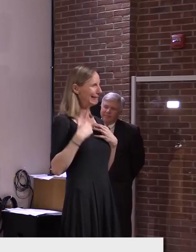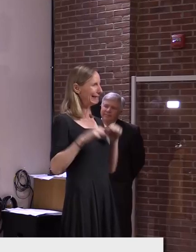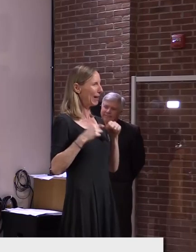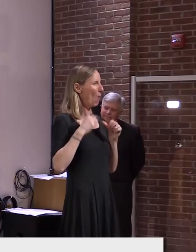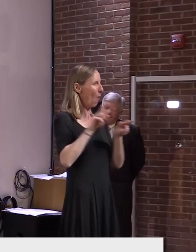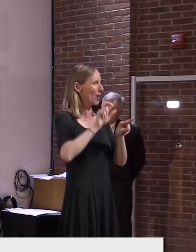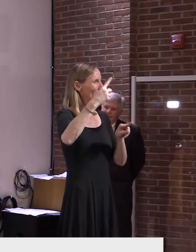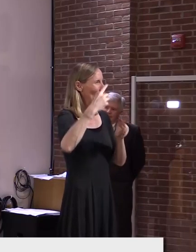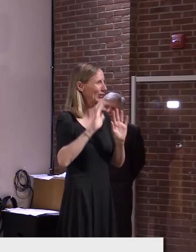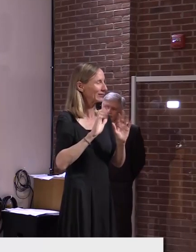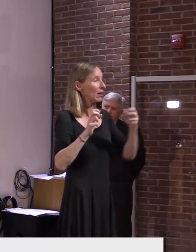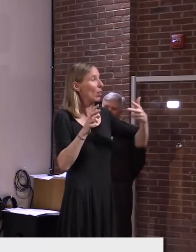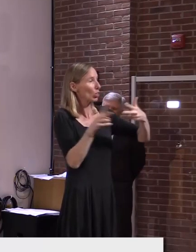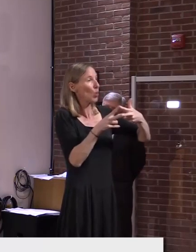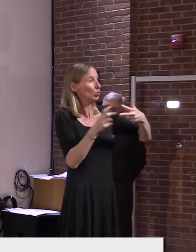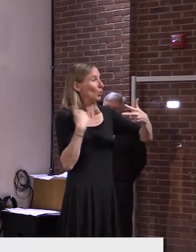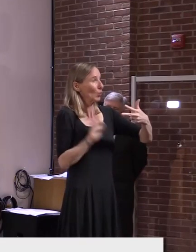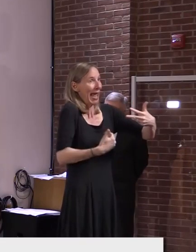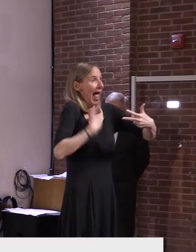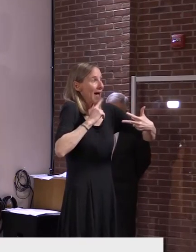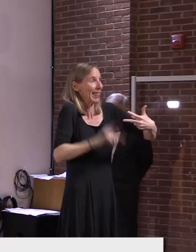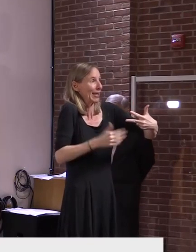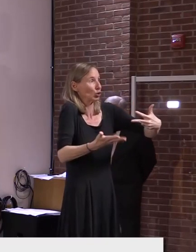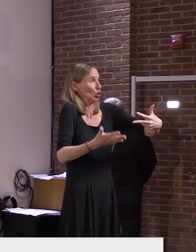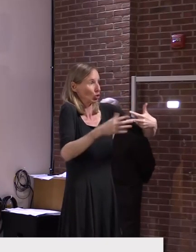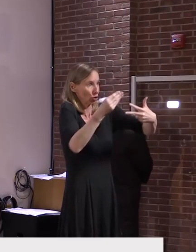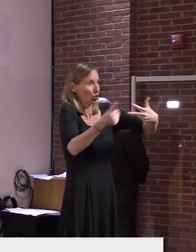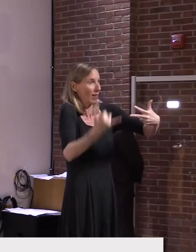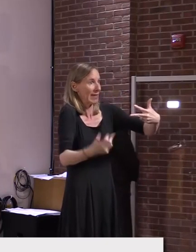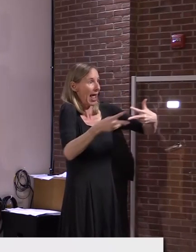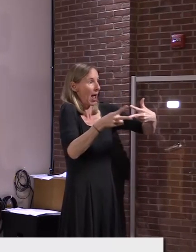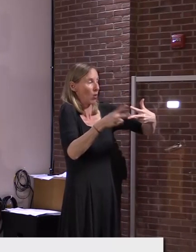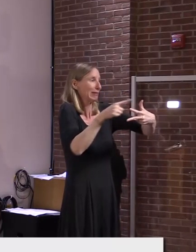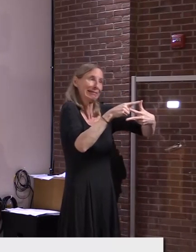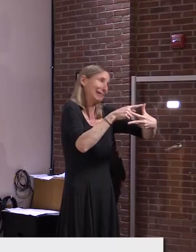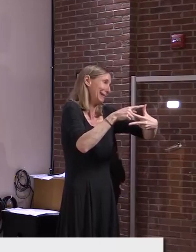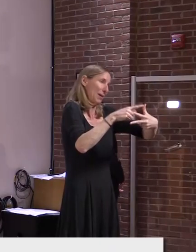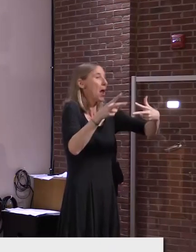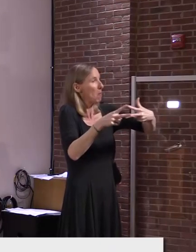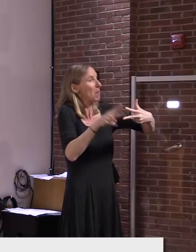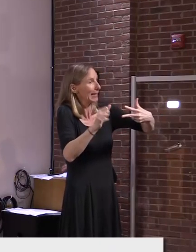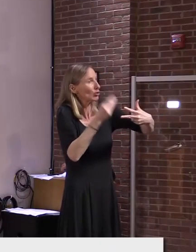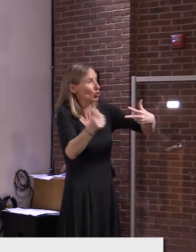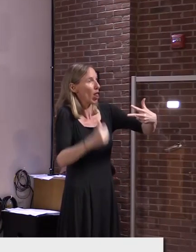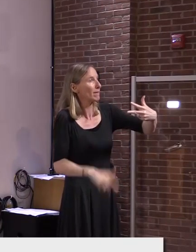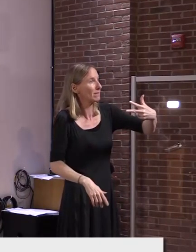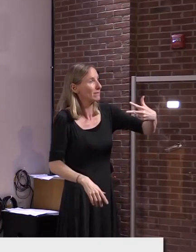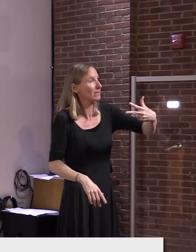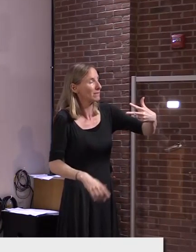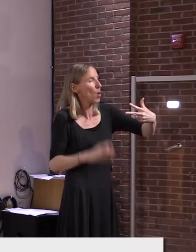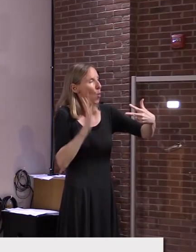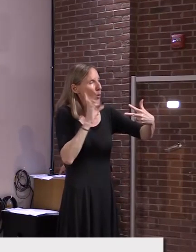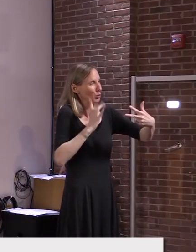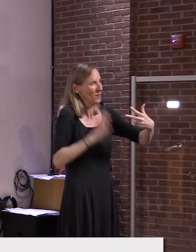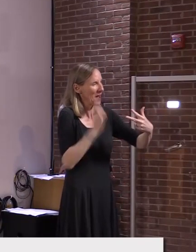answers for those audiences, and you've seen them here at the press conference today. So I think we'll do very well in that